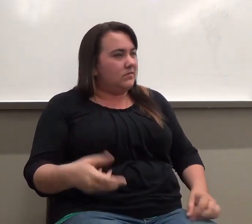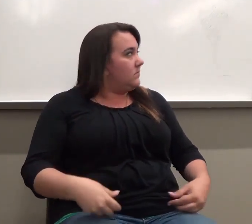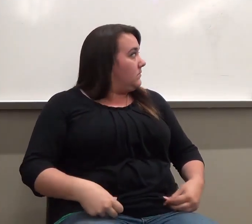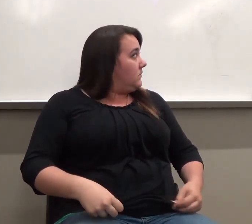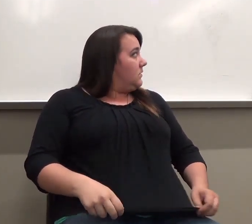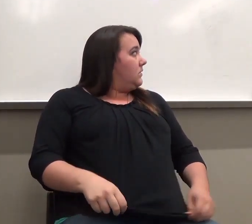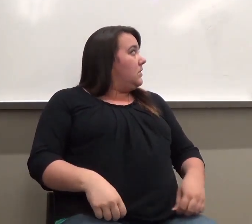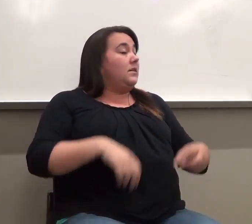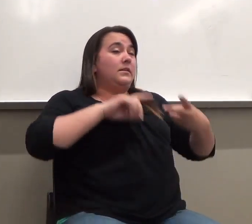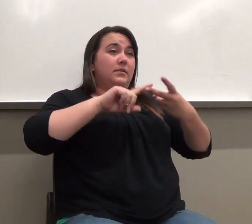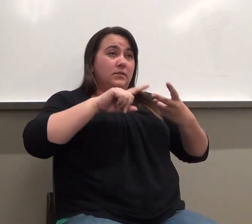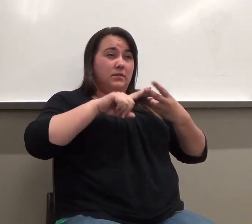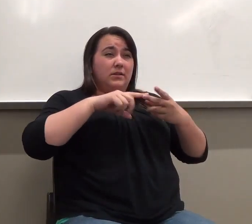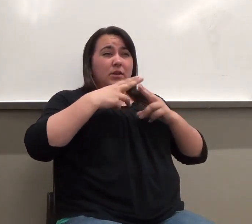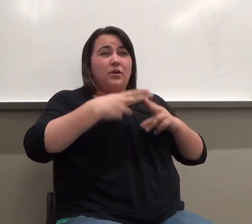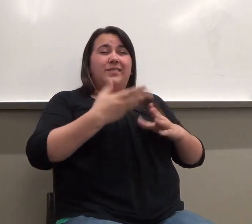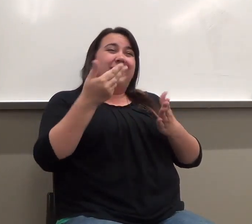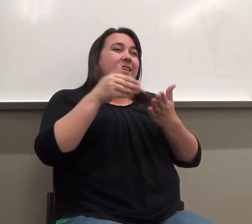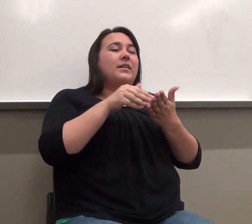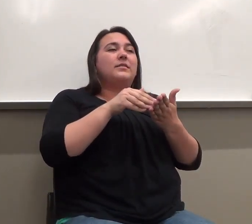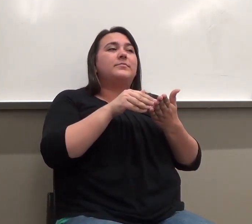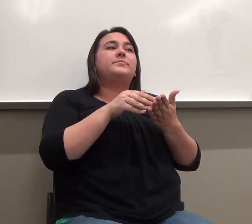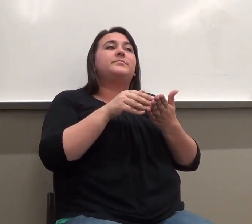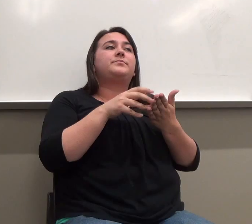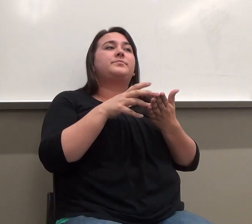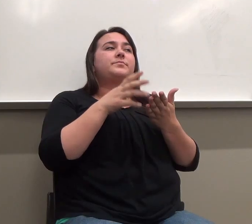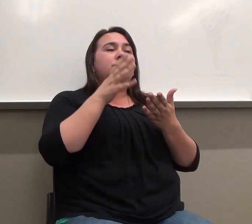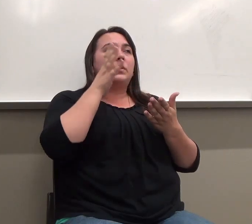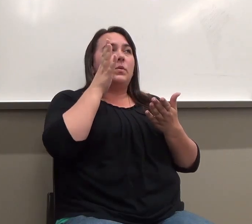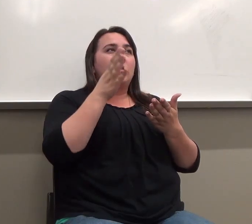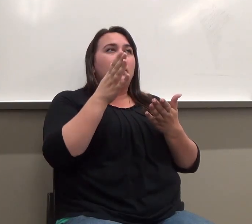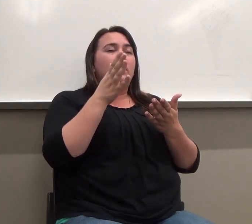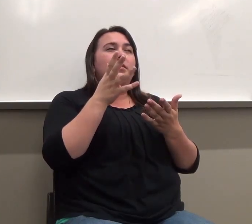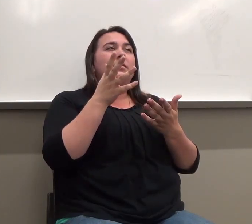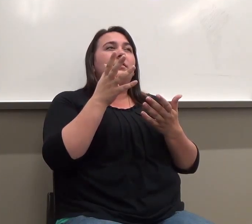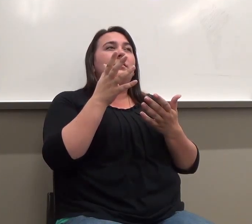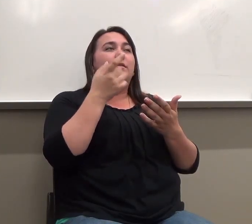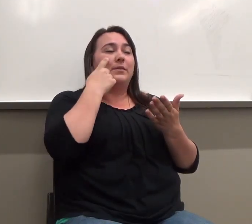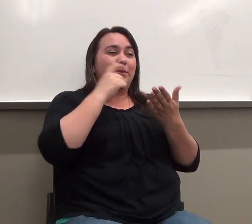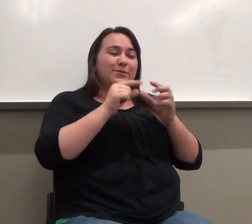and again, not only will you find grammar teachers